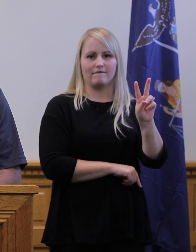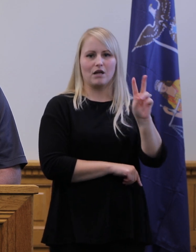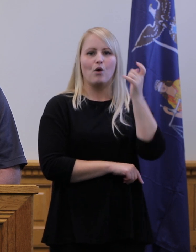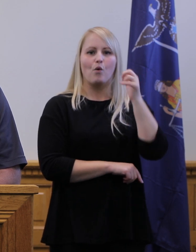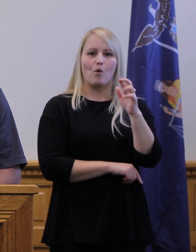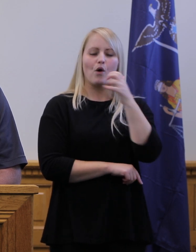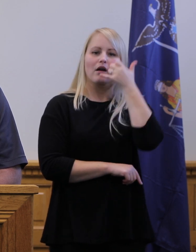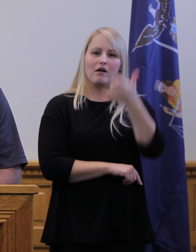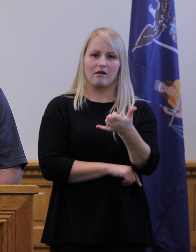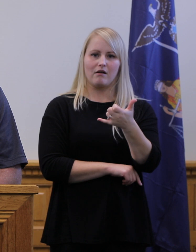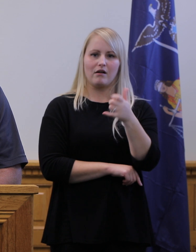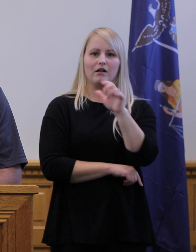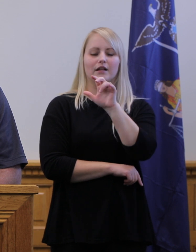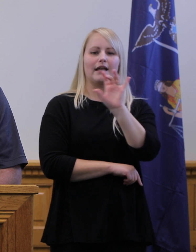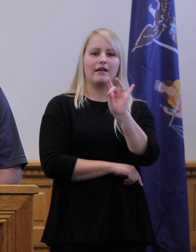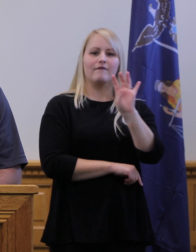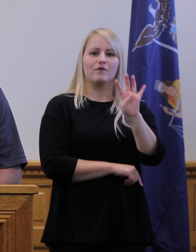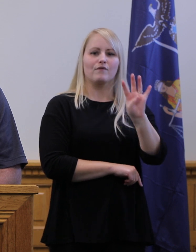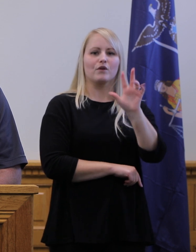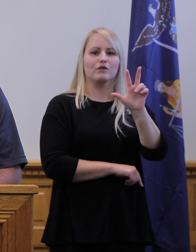844-330-2020 for English language and